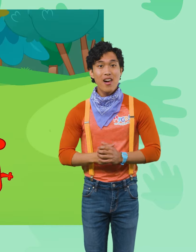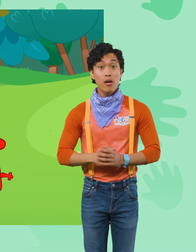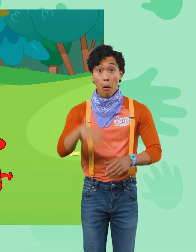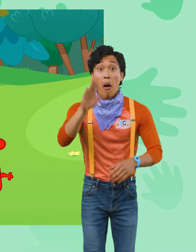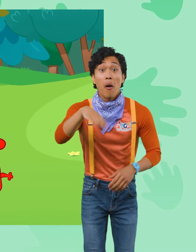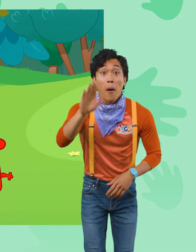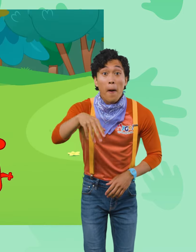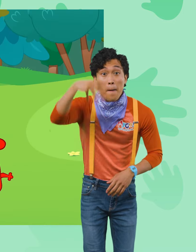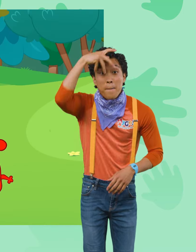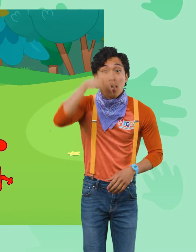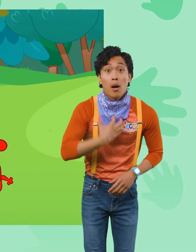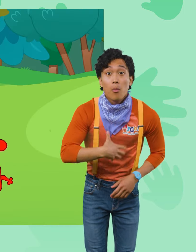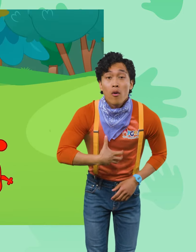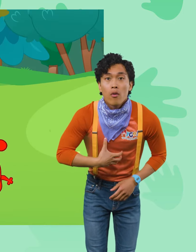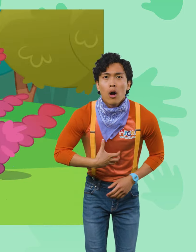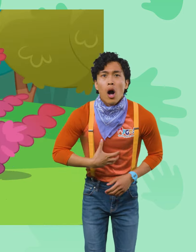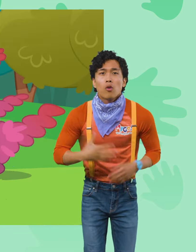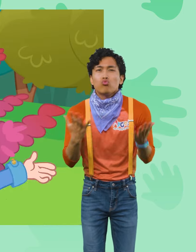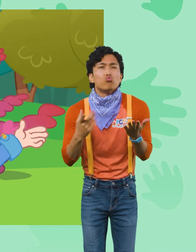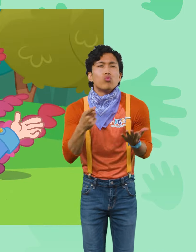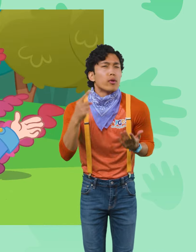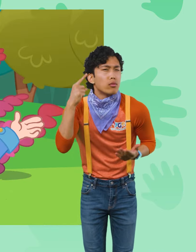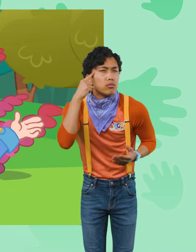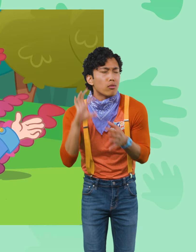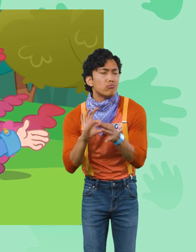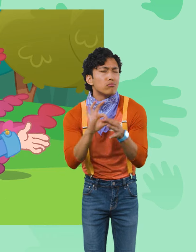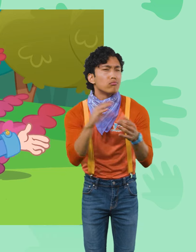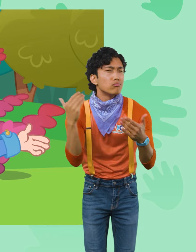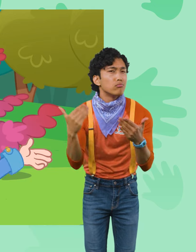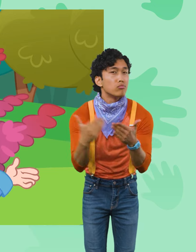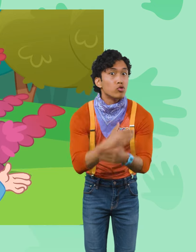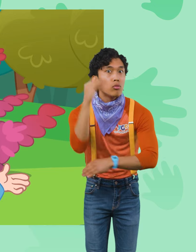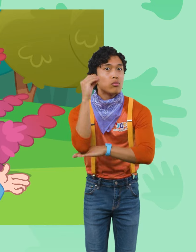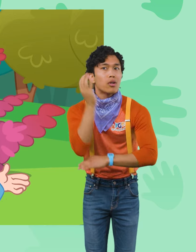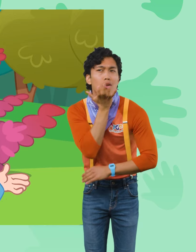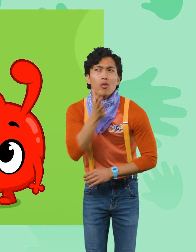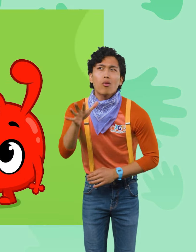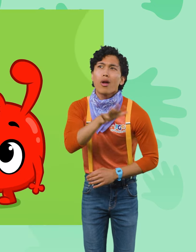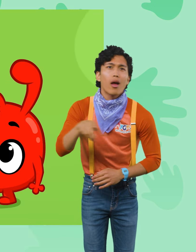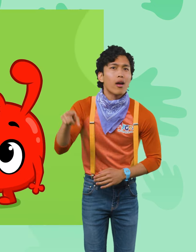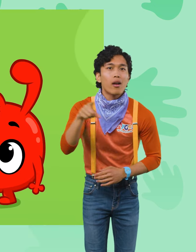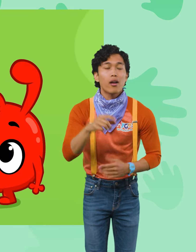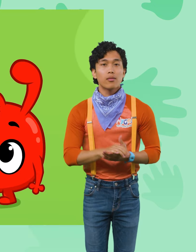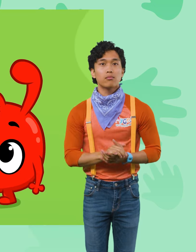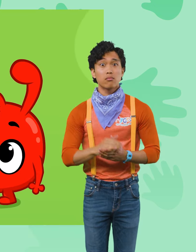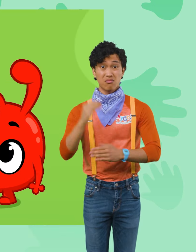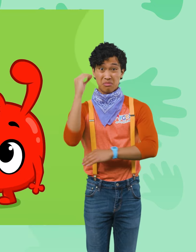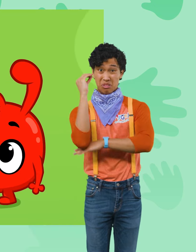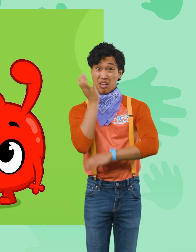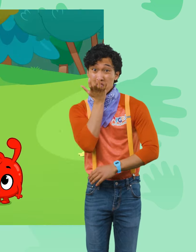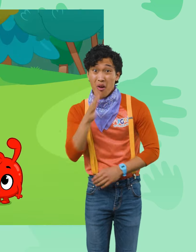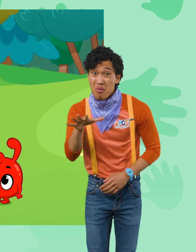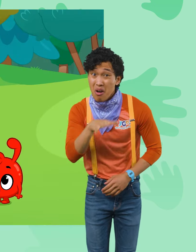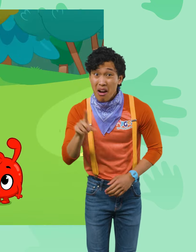Wow! Ah, Mila and Morphle, what do you think of our new dinosaur park? Dinosaur